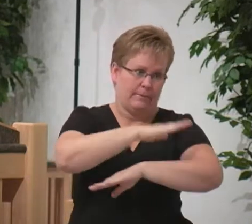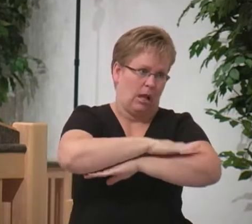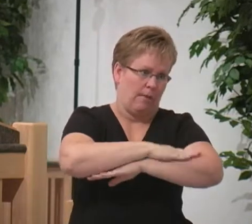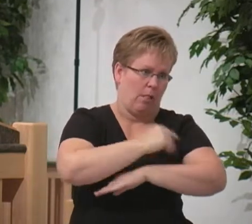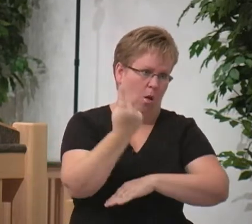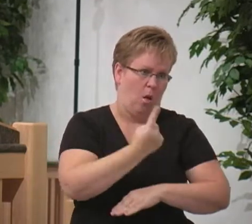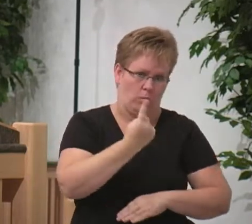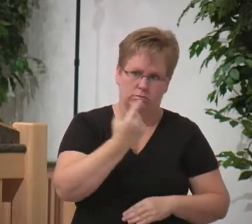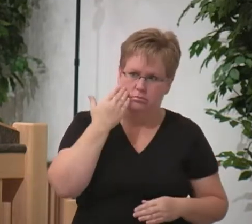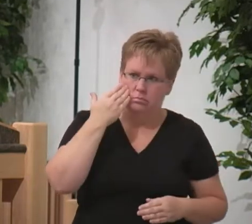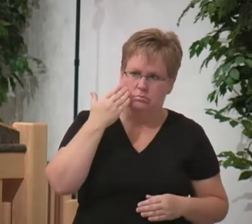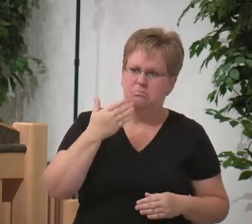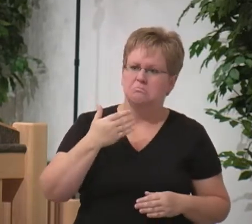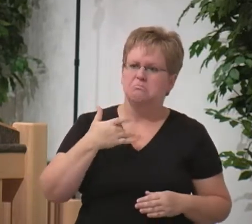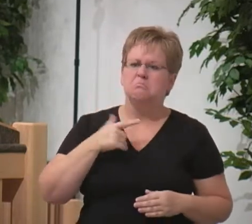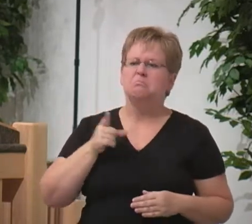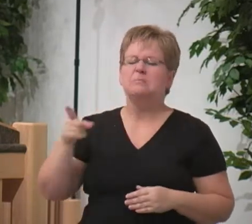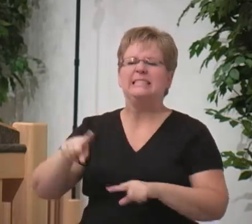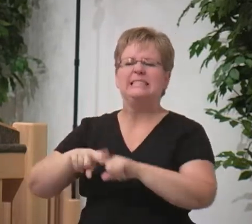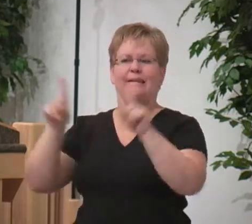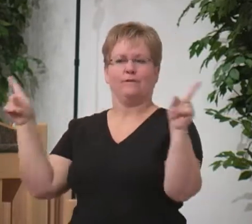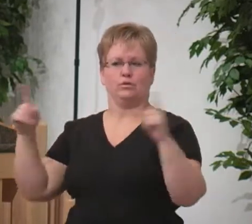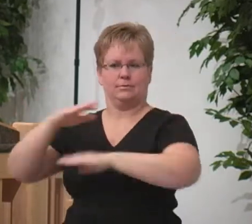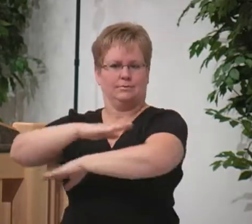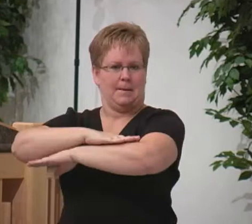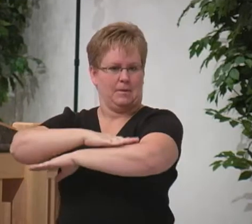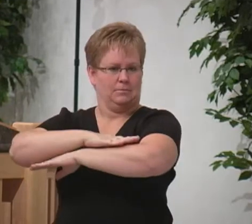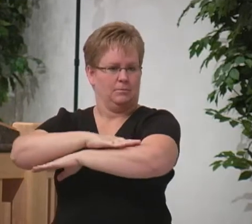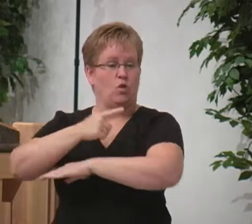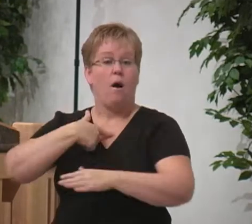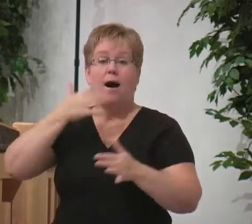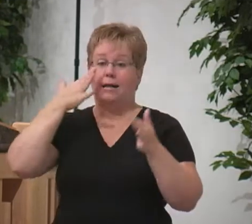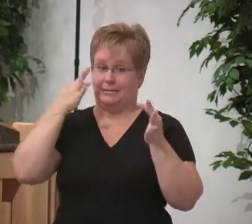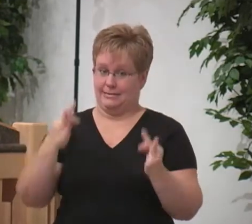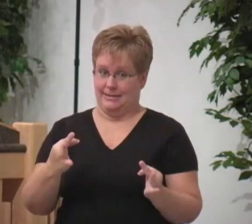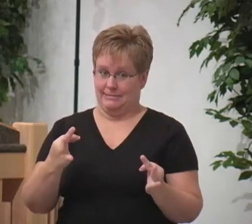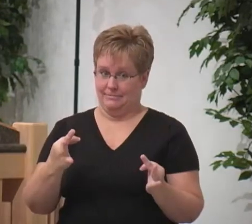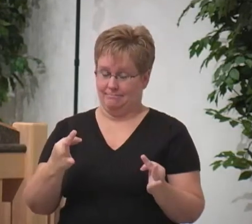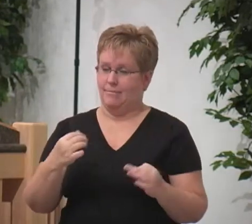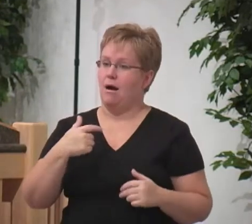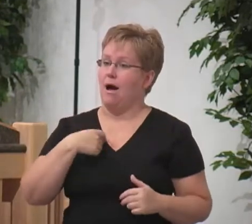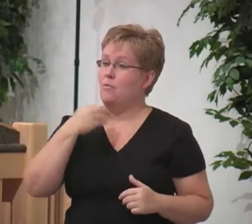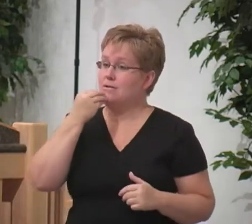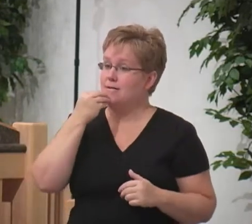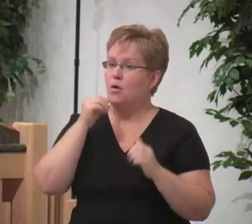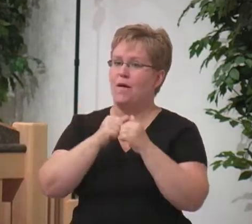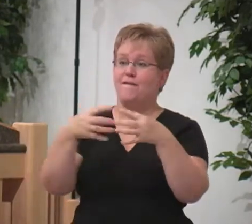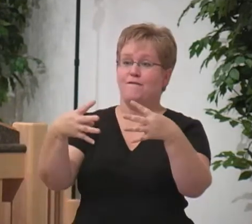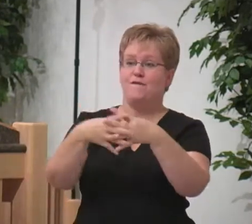and extend that hospitality. And so I decided that I was going to eat at the football players'